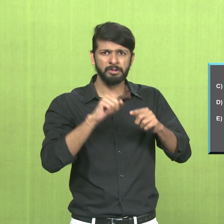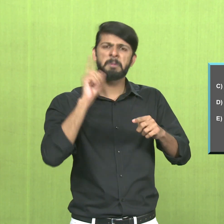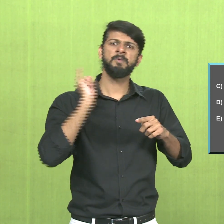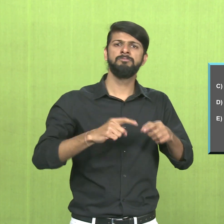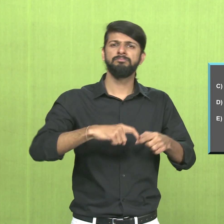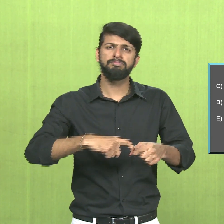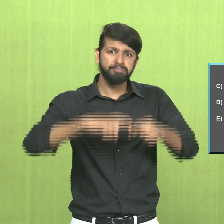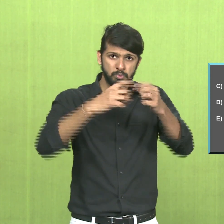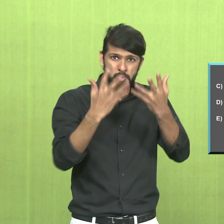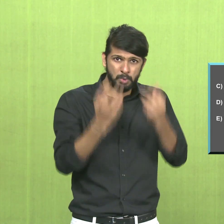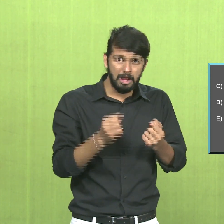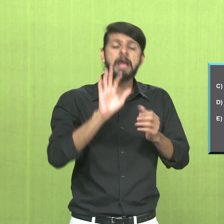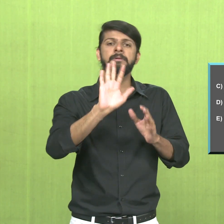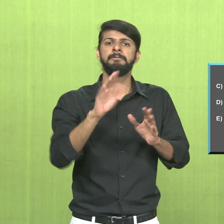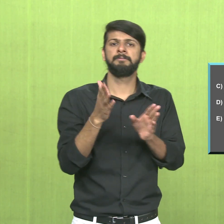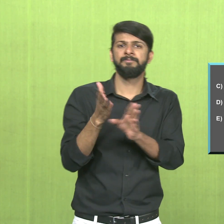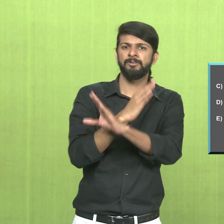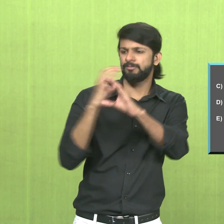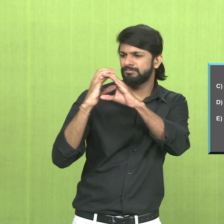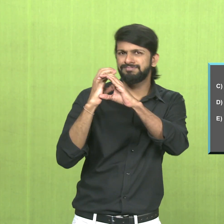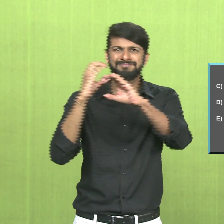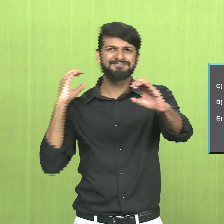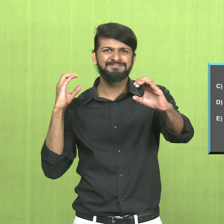high grade charcoal sticks